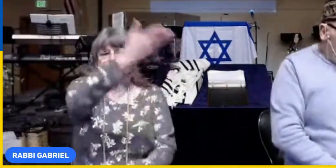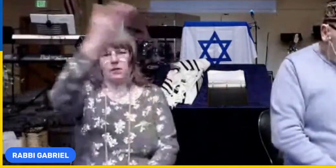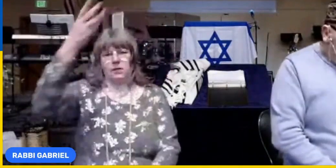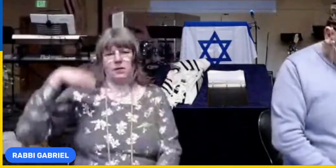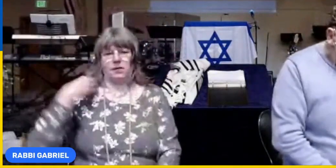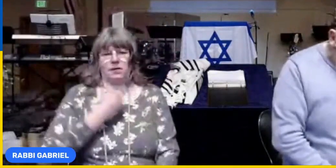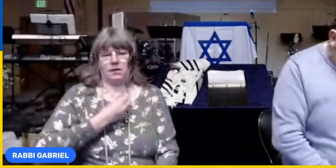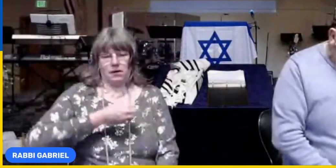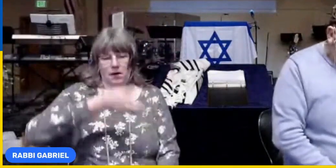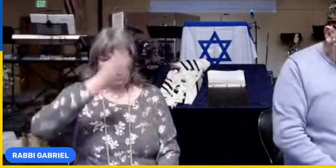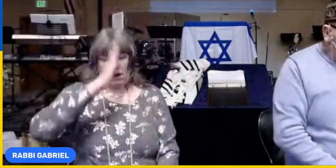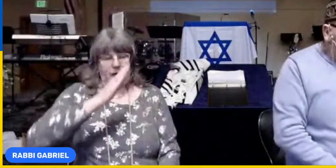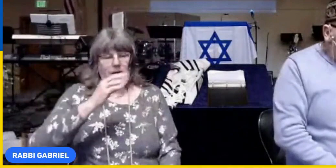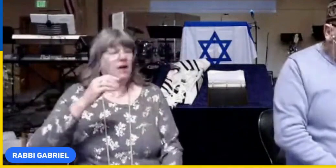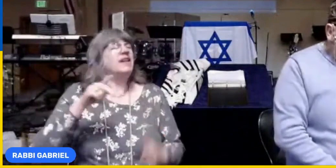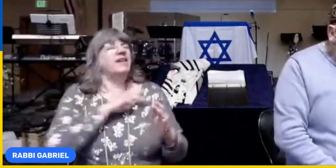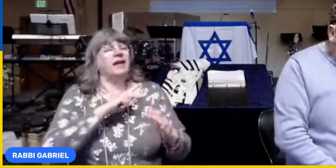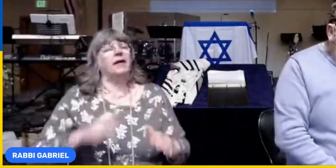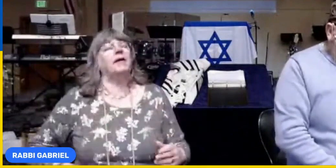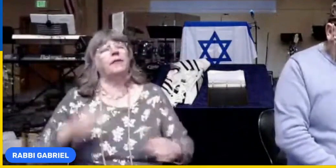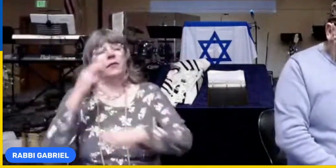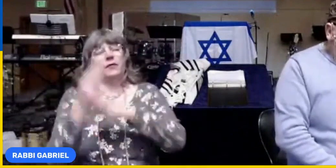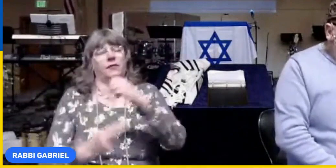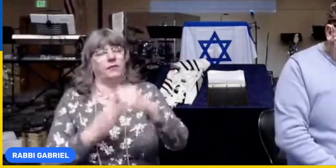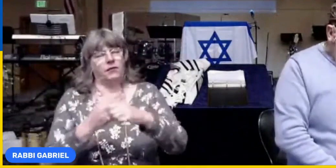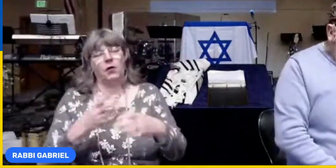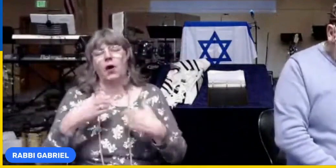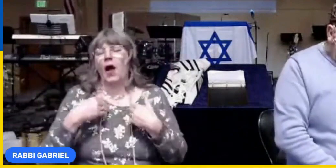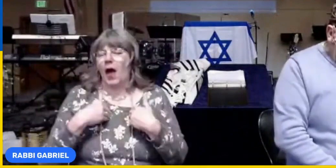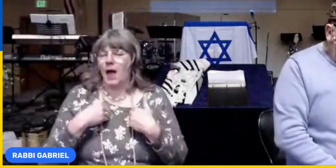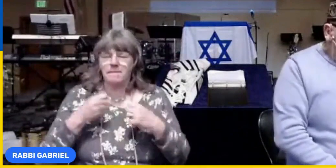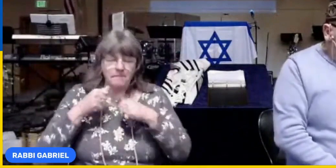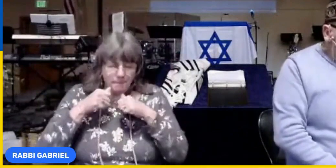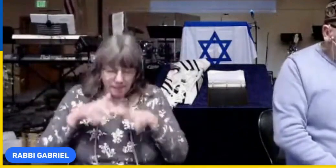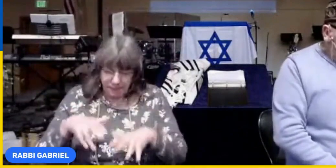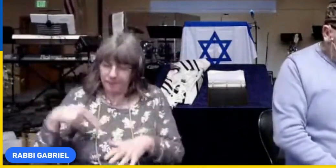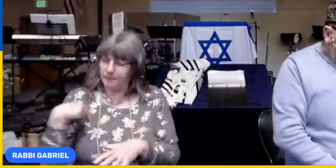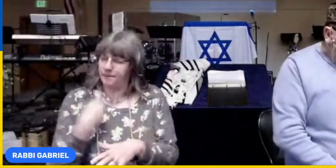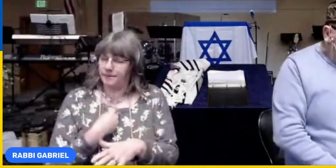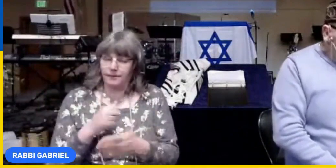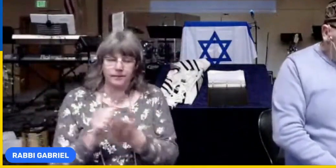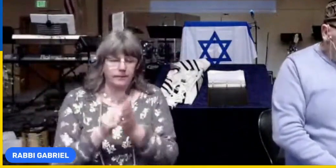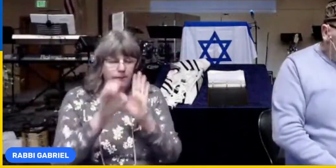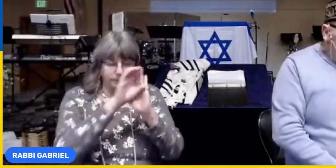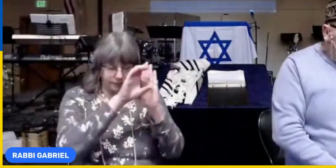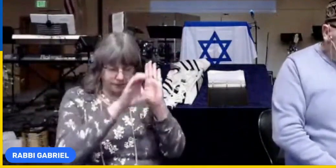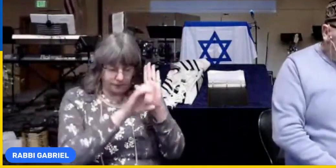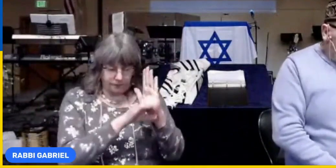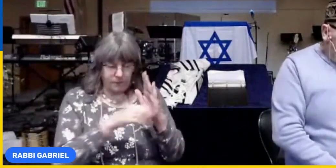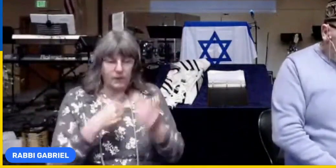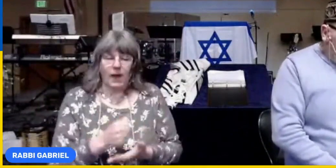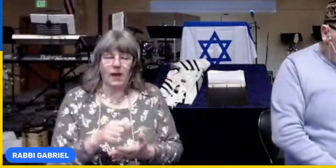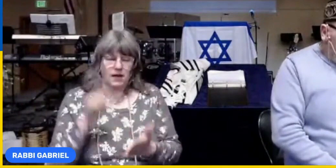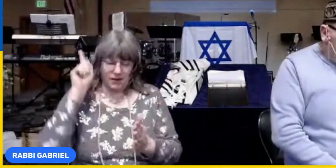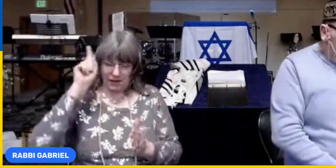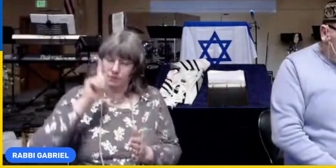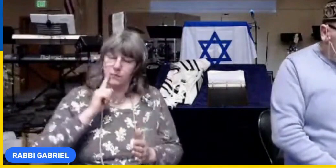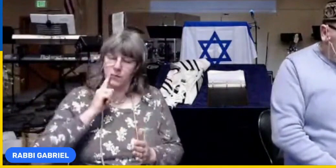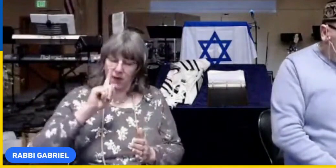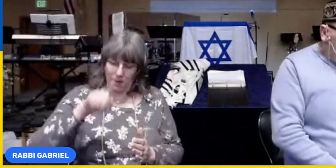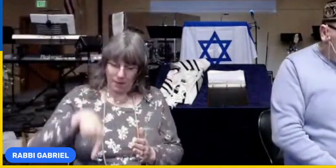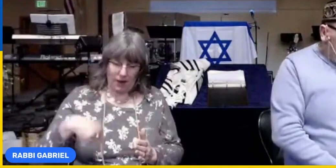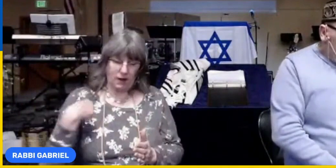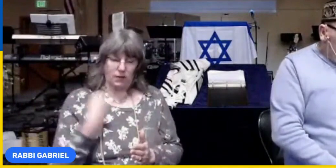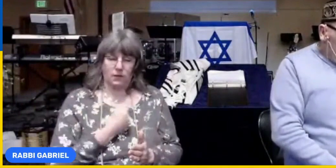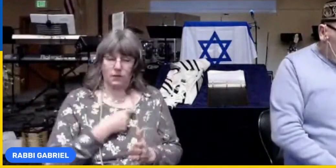Lord our God, King of the universe, who has sanctified us with his commandment and has commanded us to be engaged with the words